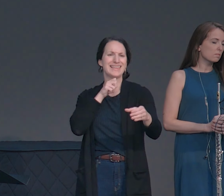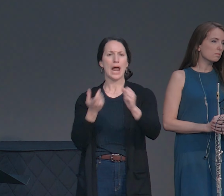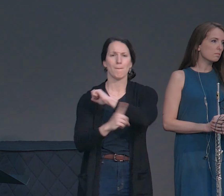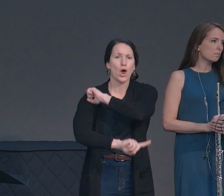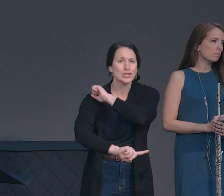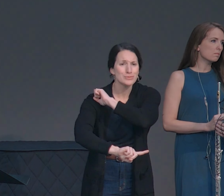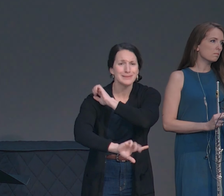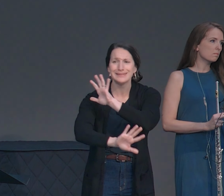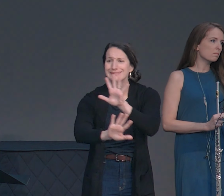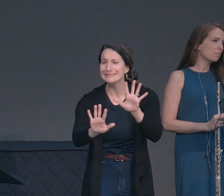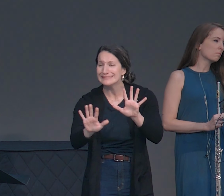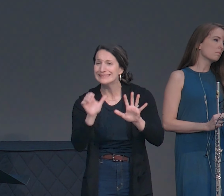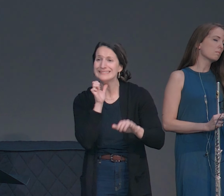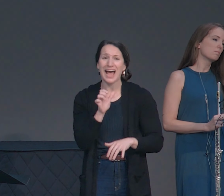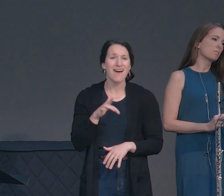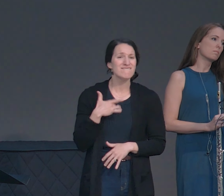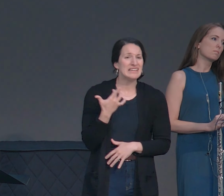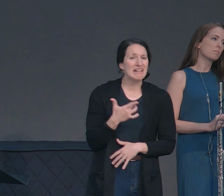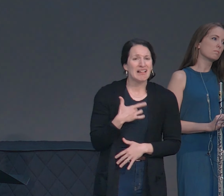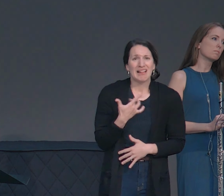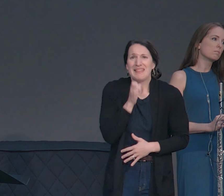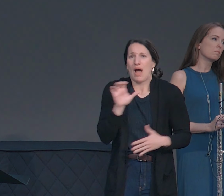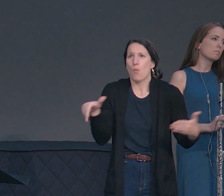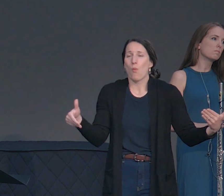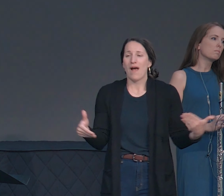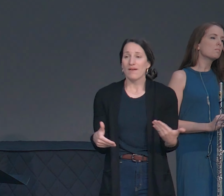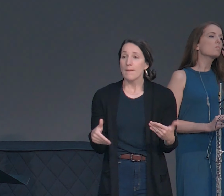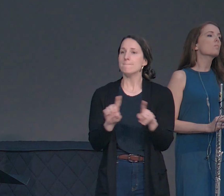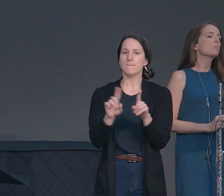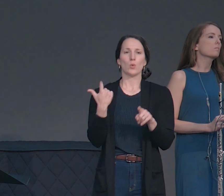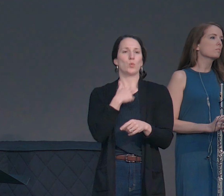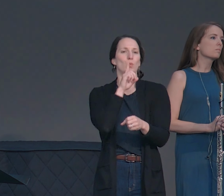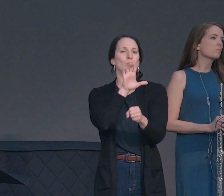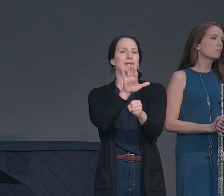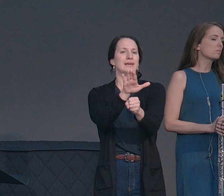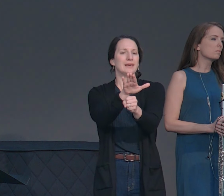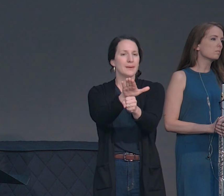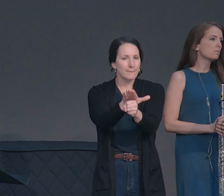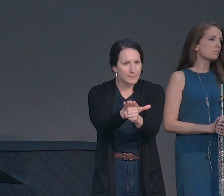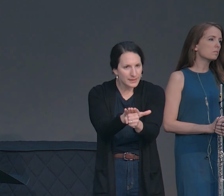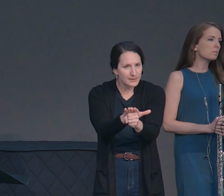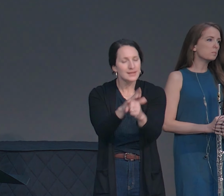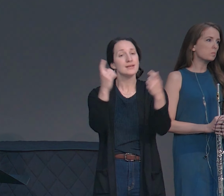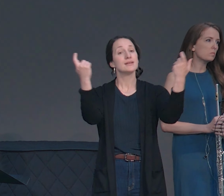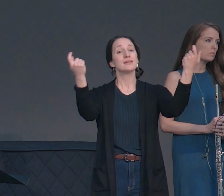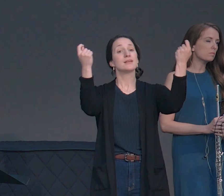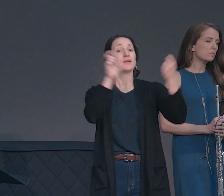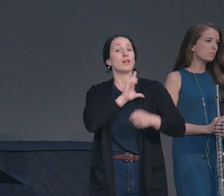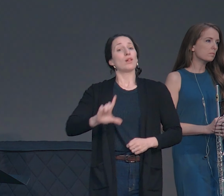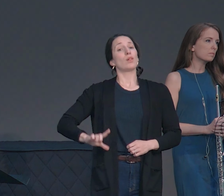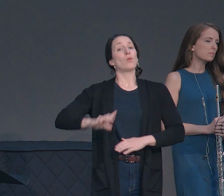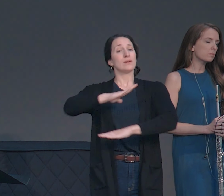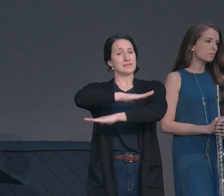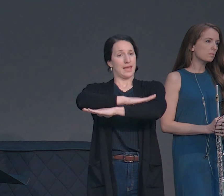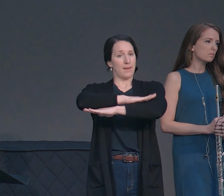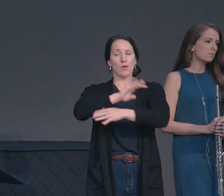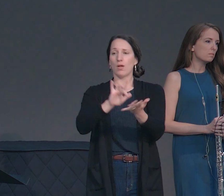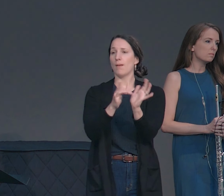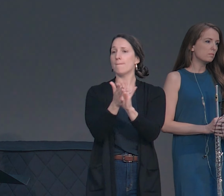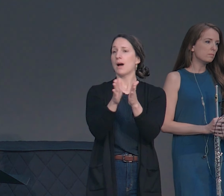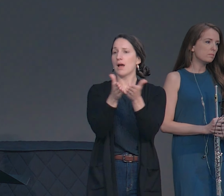you. It's not meant to make you feel unwelcome. But we're committed to taking communion in the way clearly instructed by the